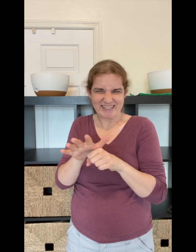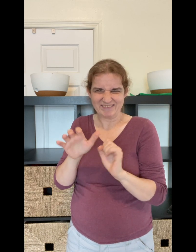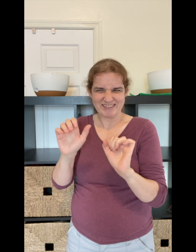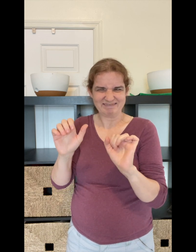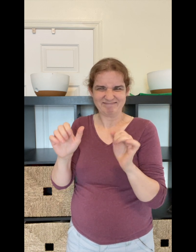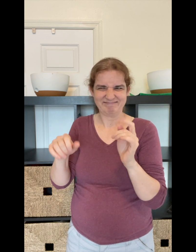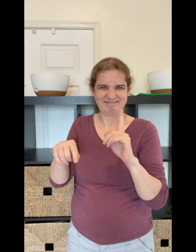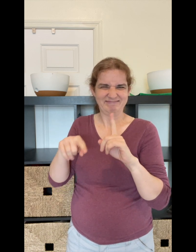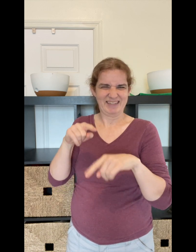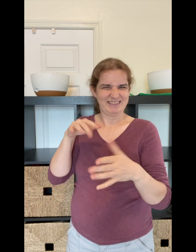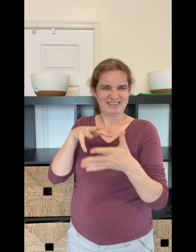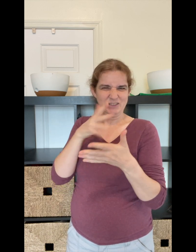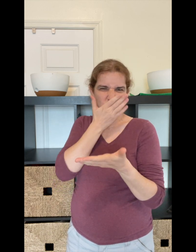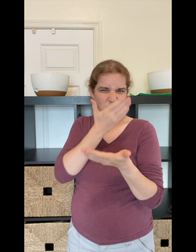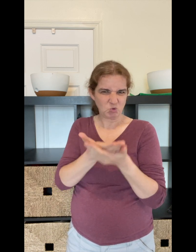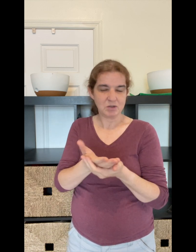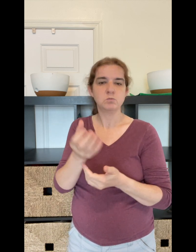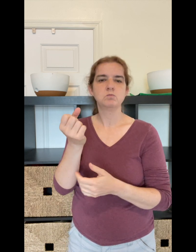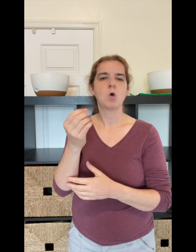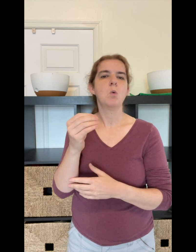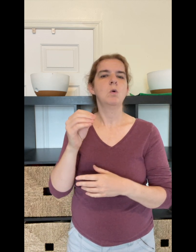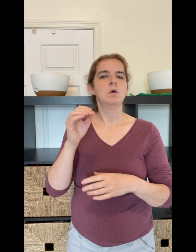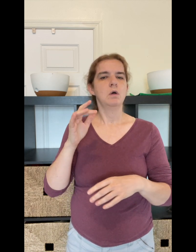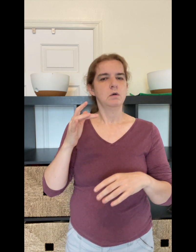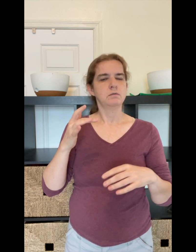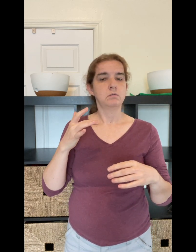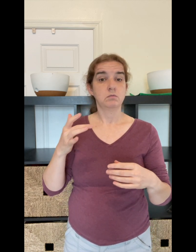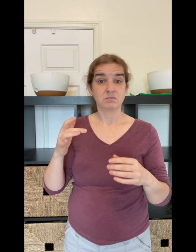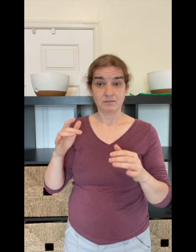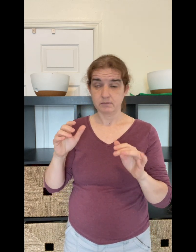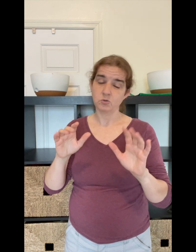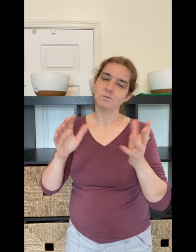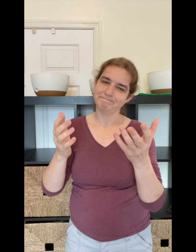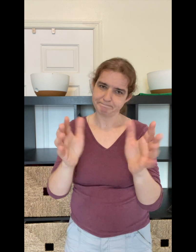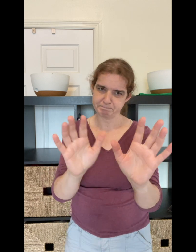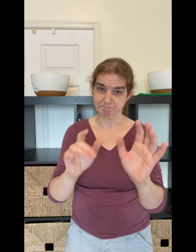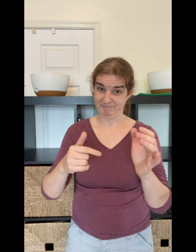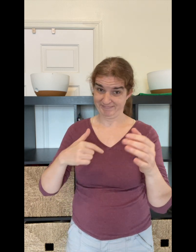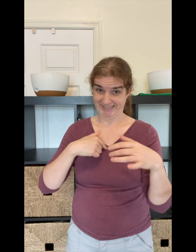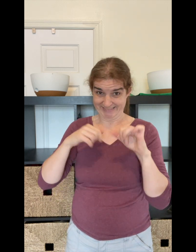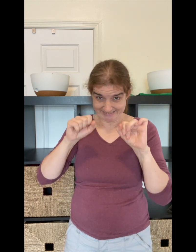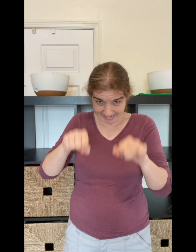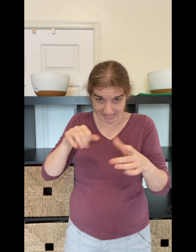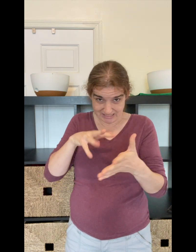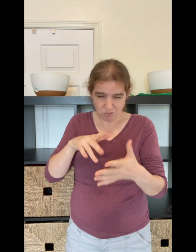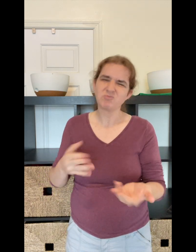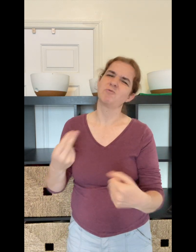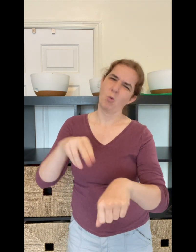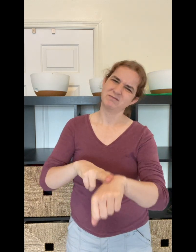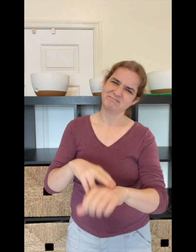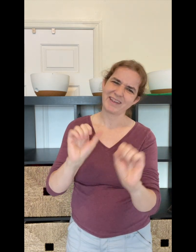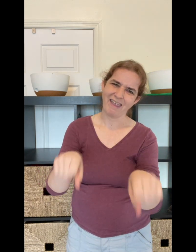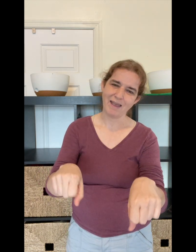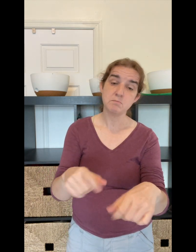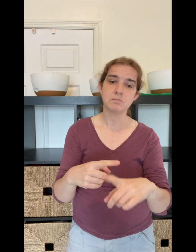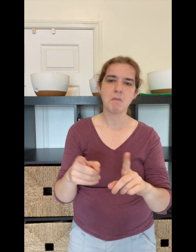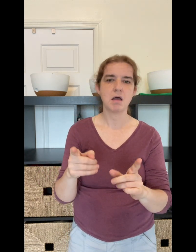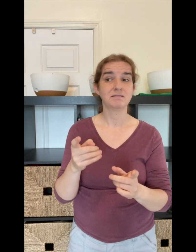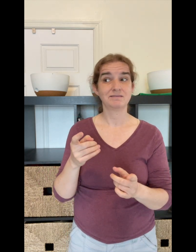that's not enough. It's not enough. I can't study it very well. So, can I study? Of course I can. I